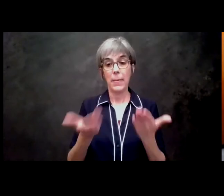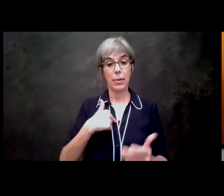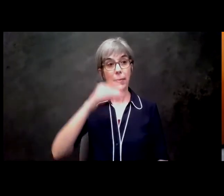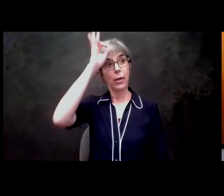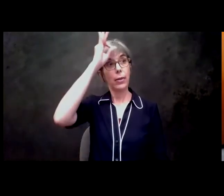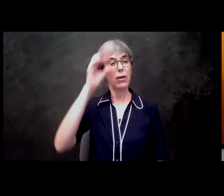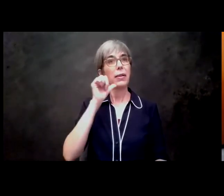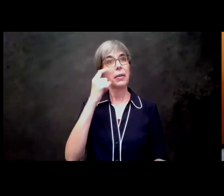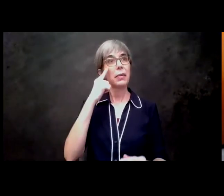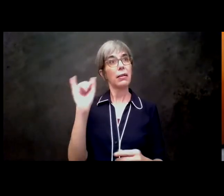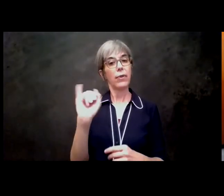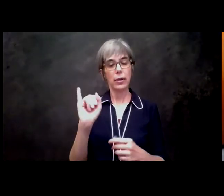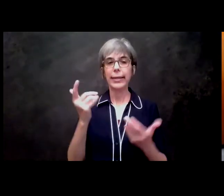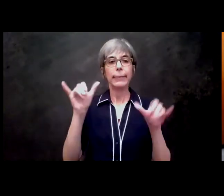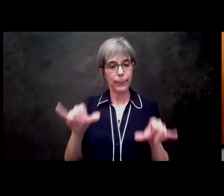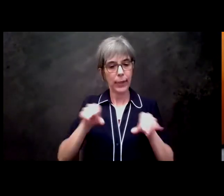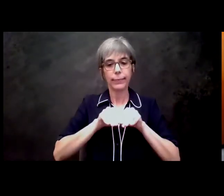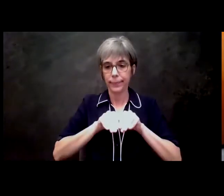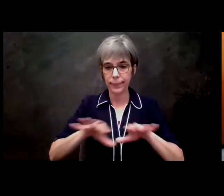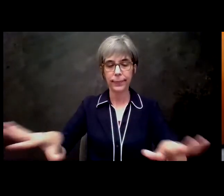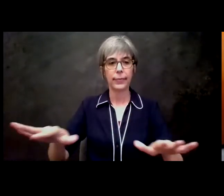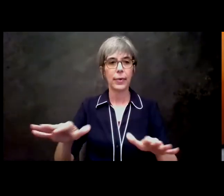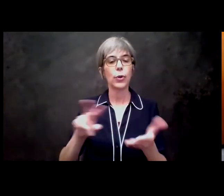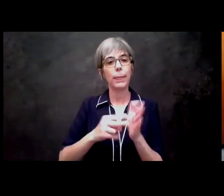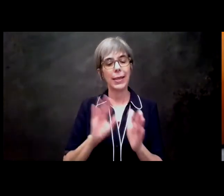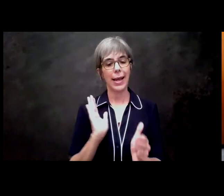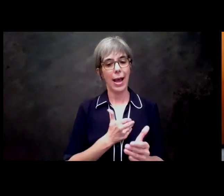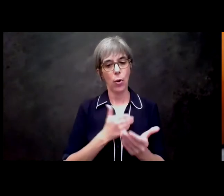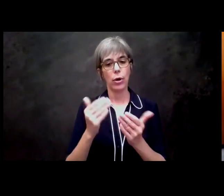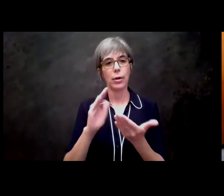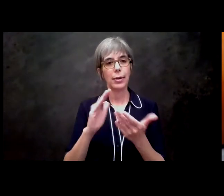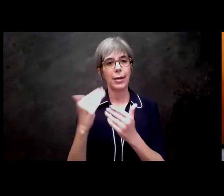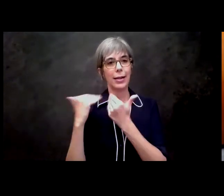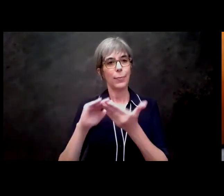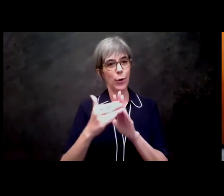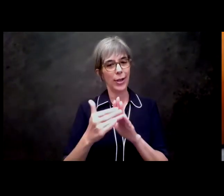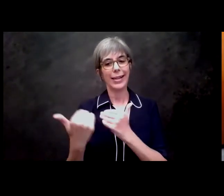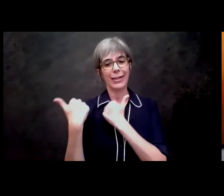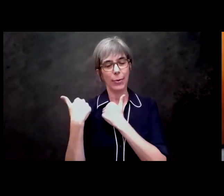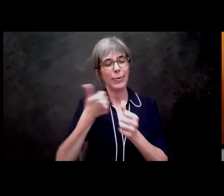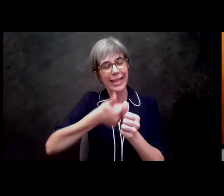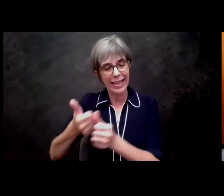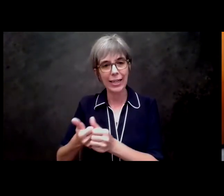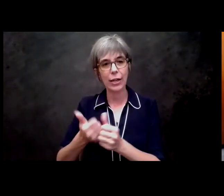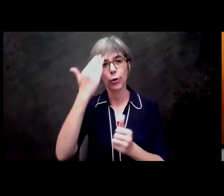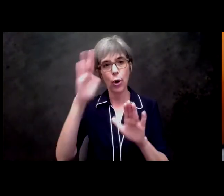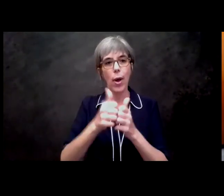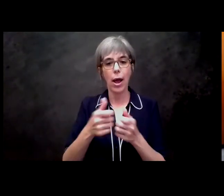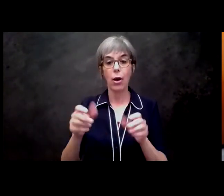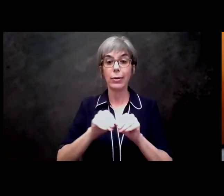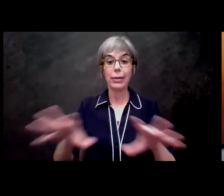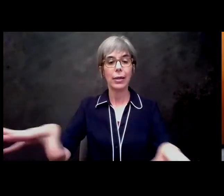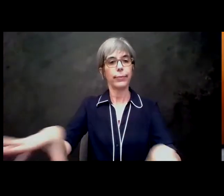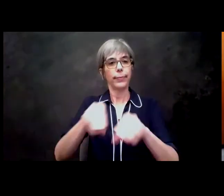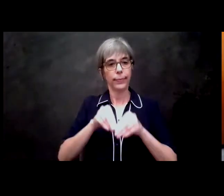community to get control of this spread now. Yes, establishments in our community are allowed to be open under the governor's most